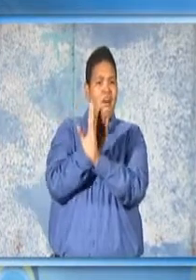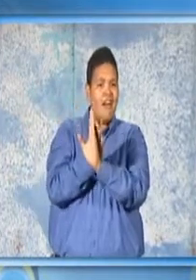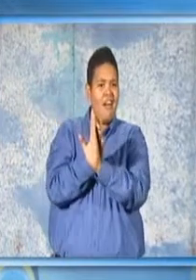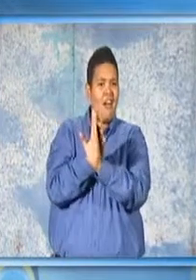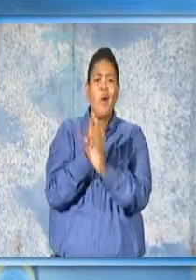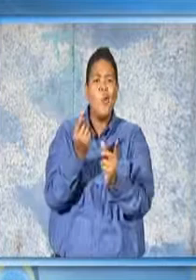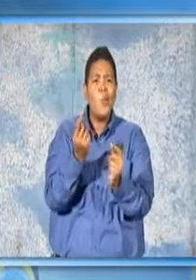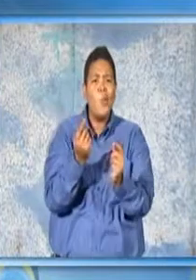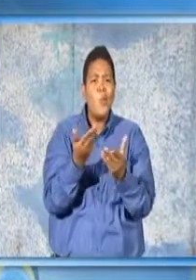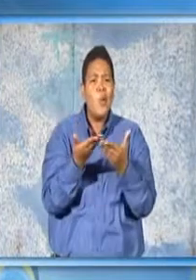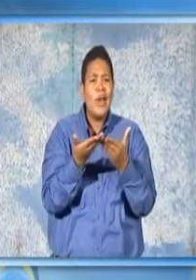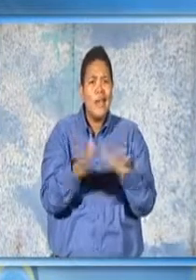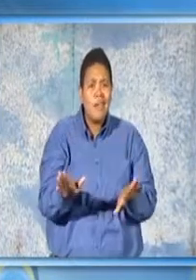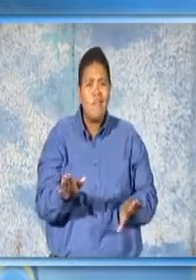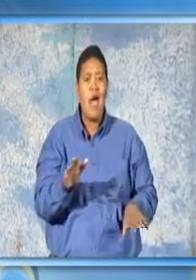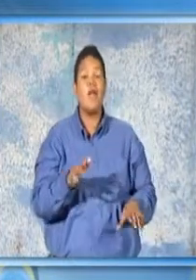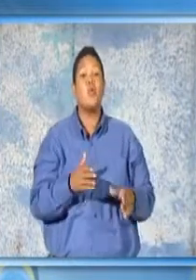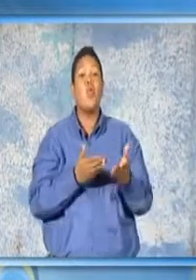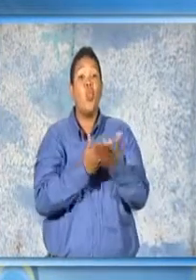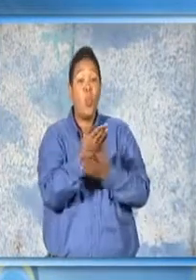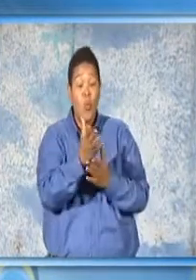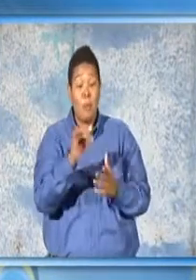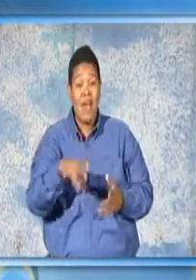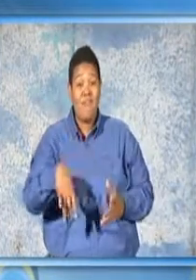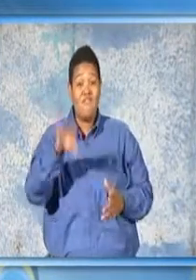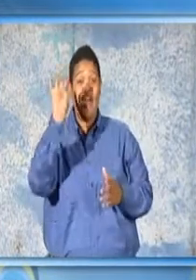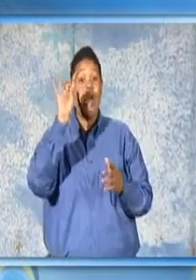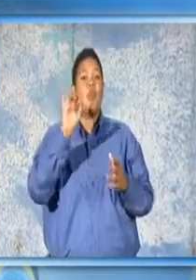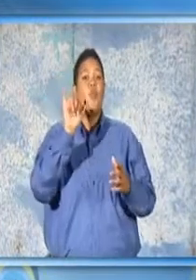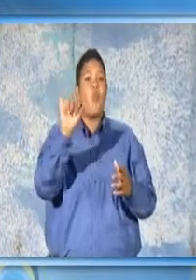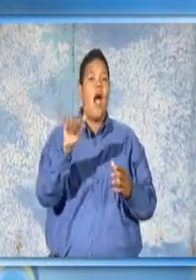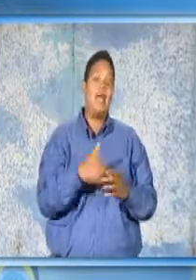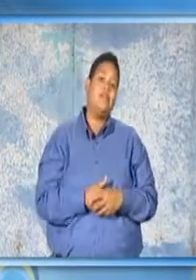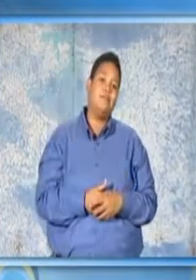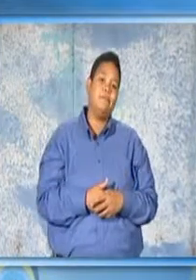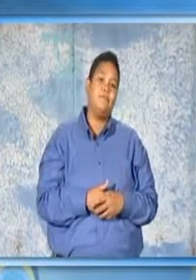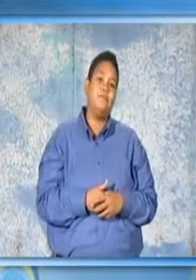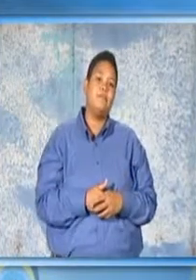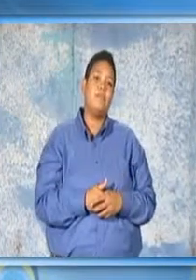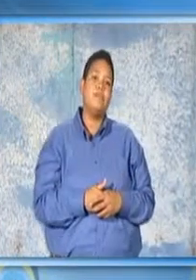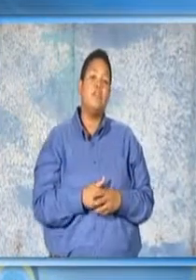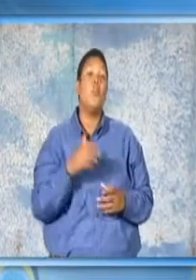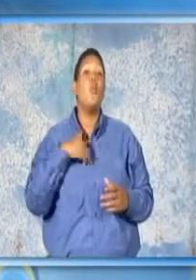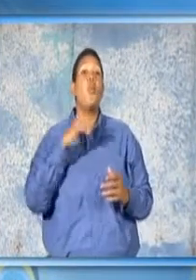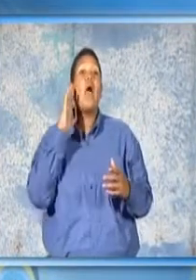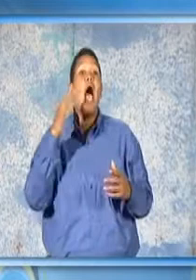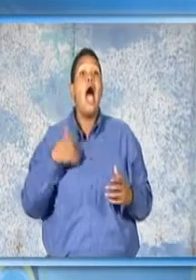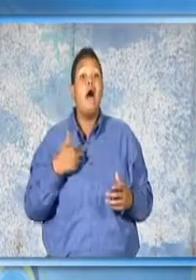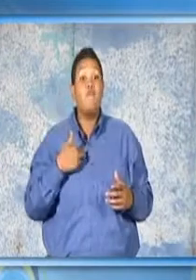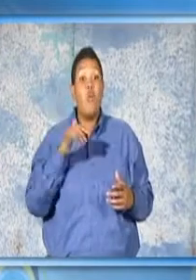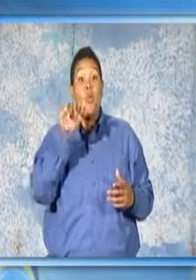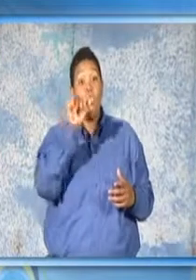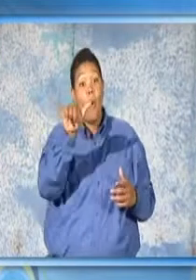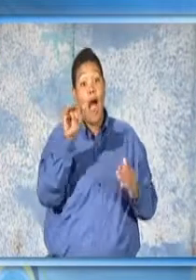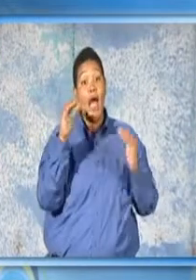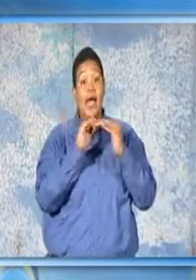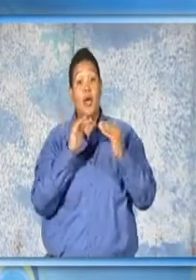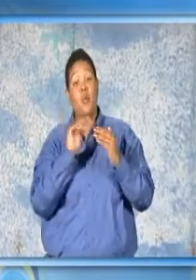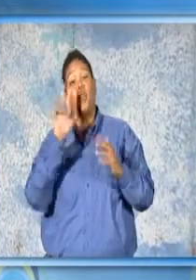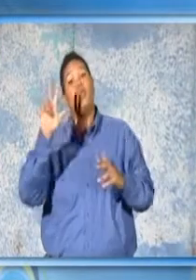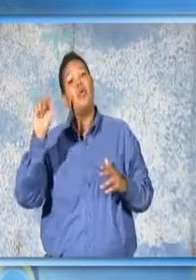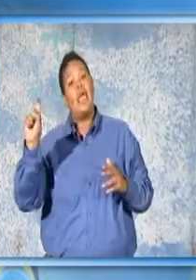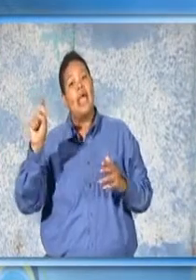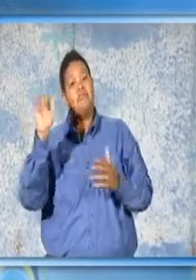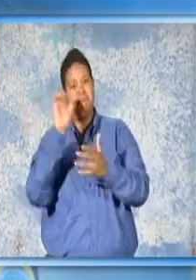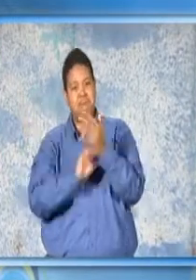were to divide the equation through by the coefficient of y? We would end up with y equals 3x